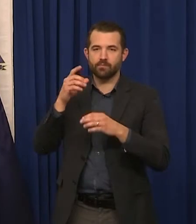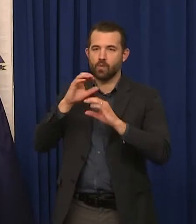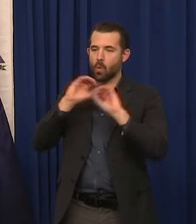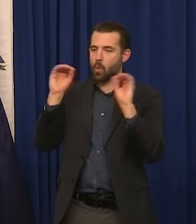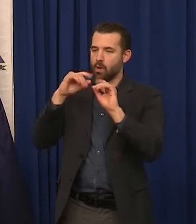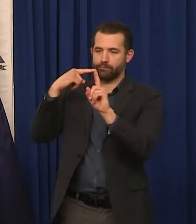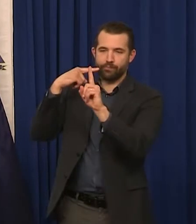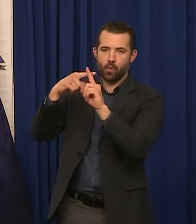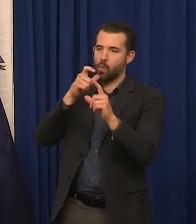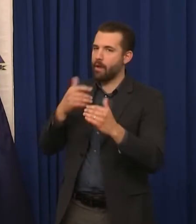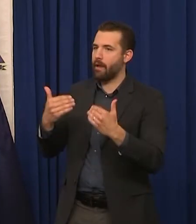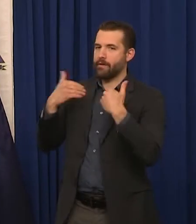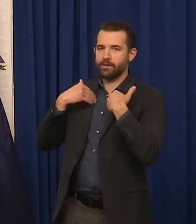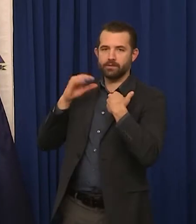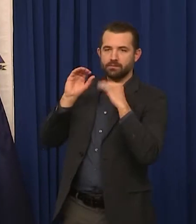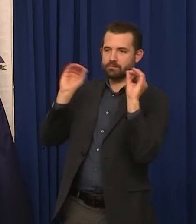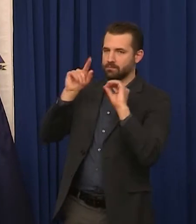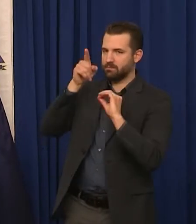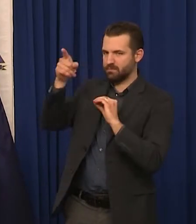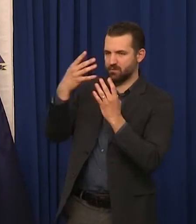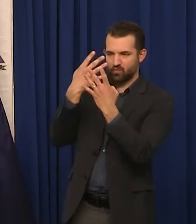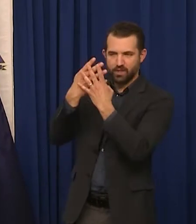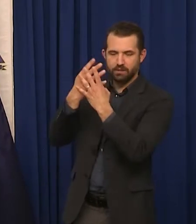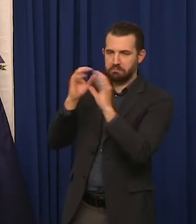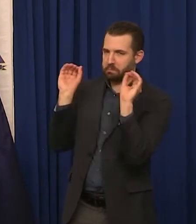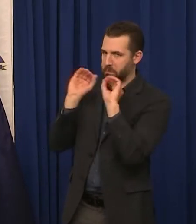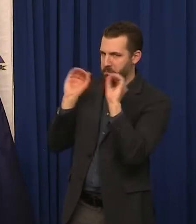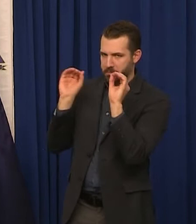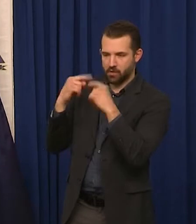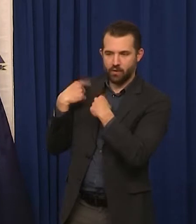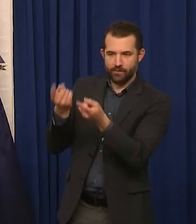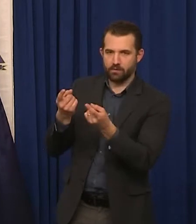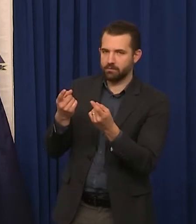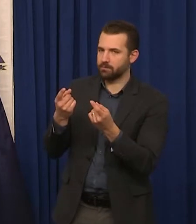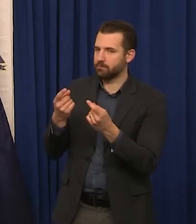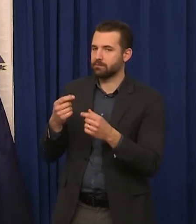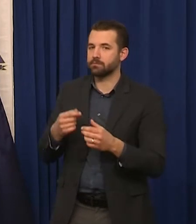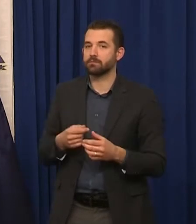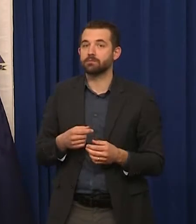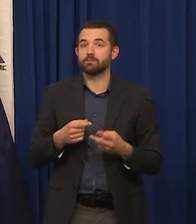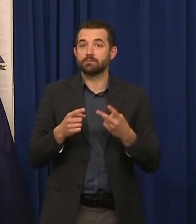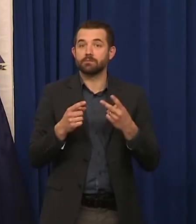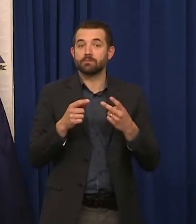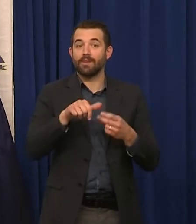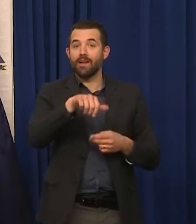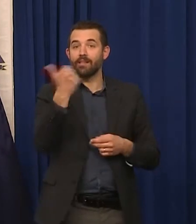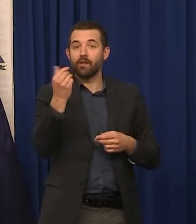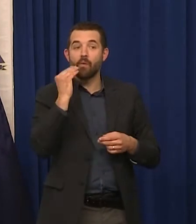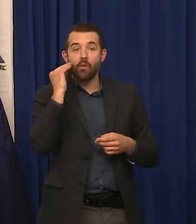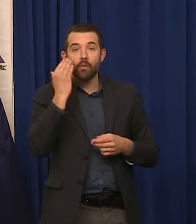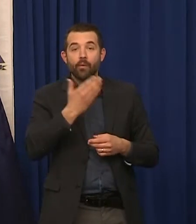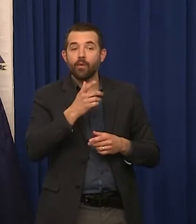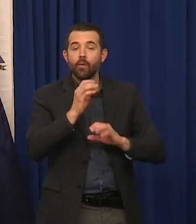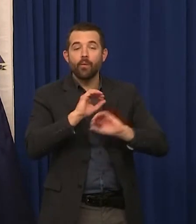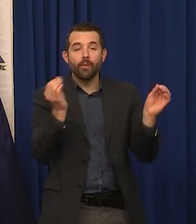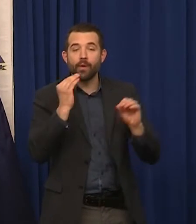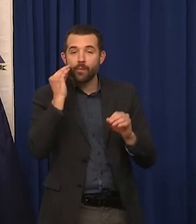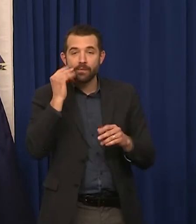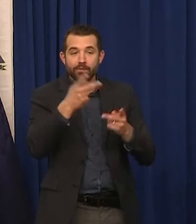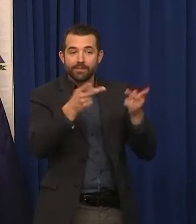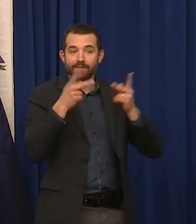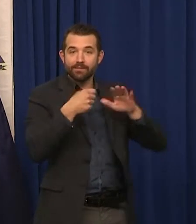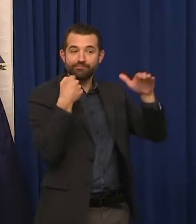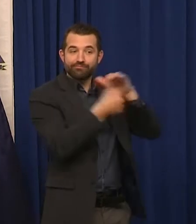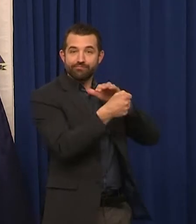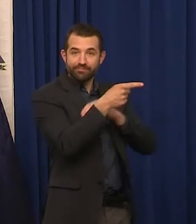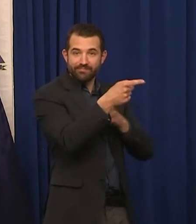state correctional facilities. With respect to the other homeless shelters or shelters for people experiencing homelessness across the state, we'll